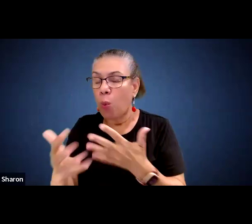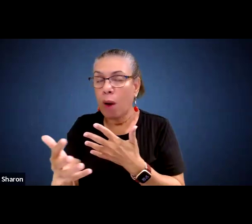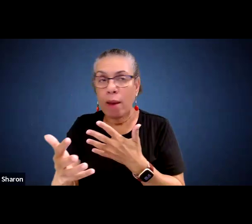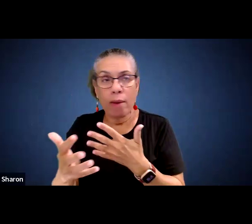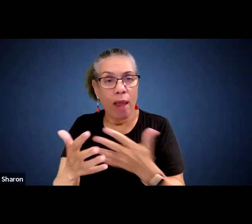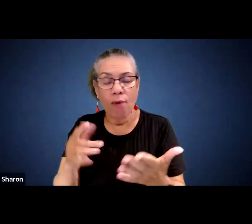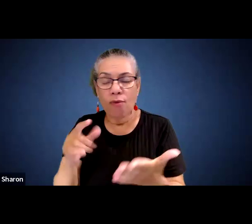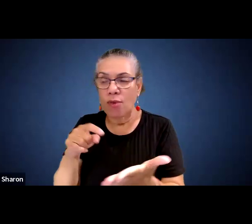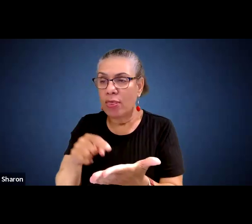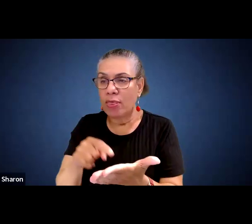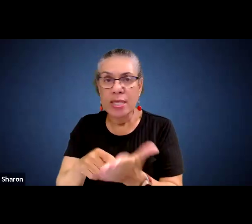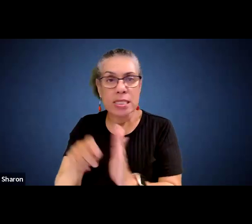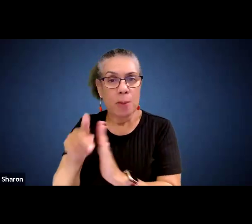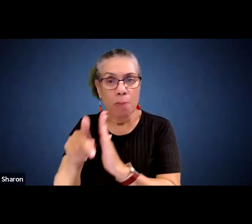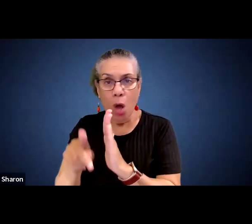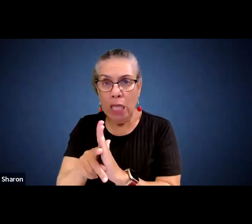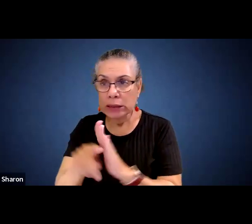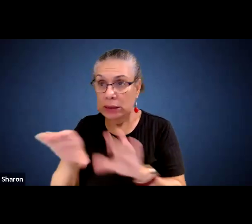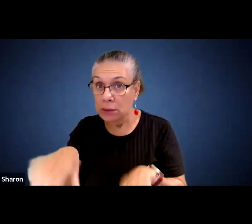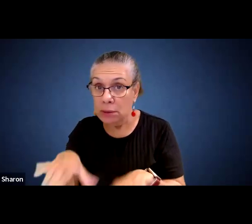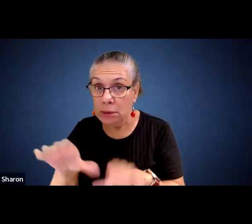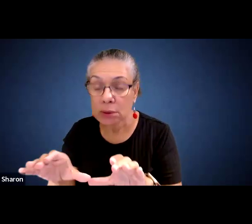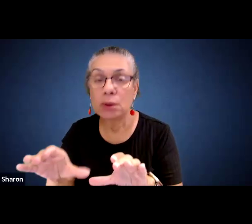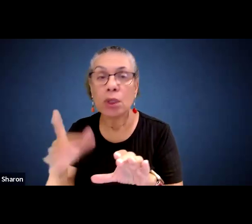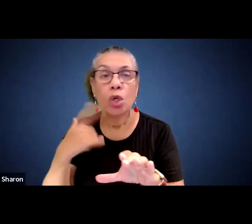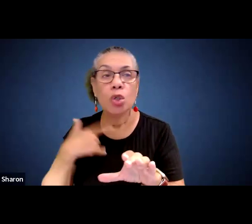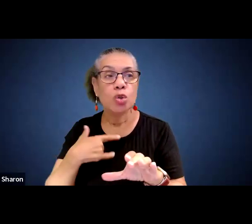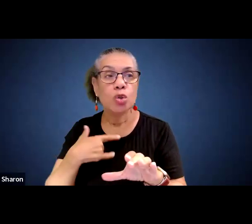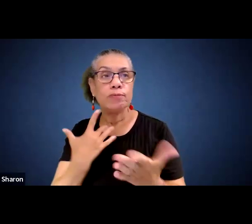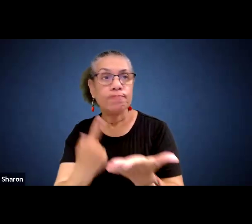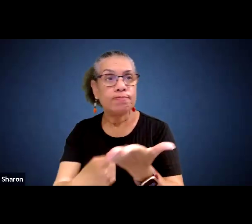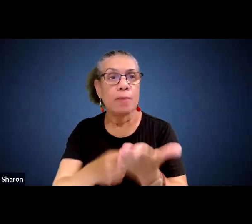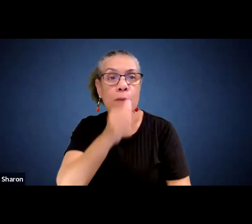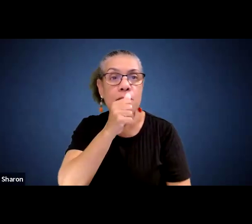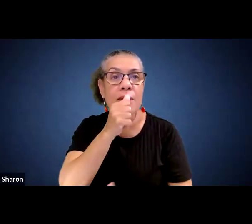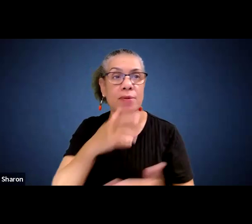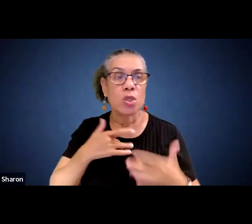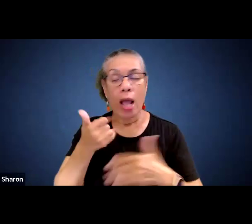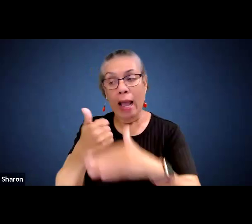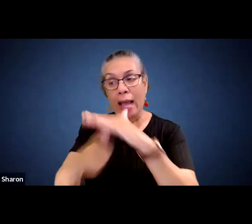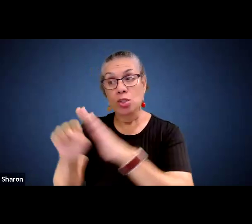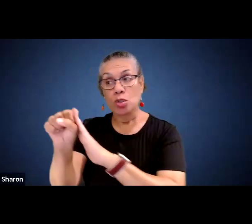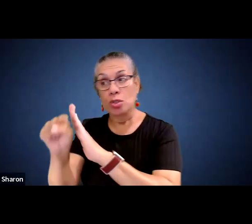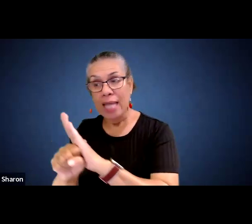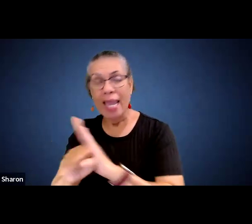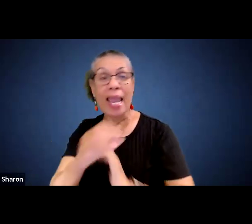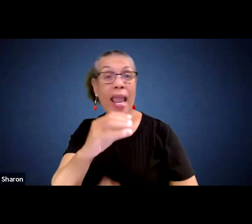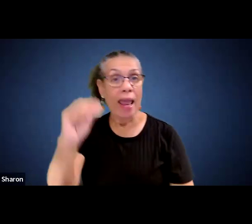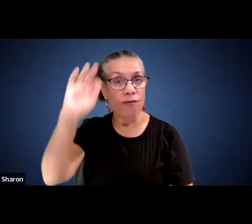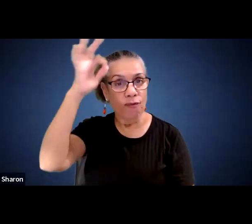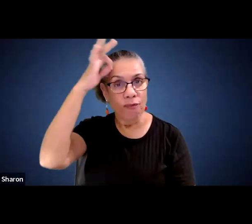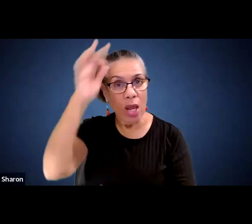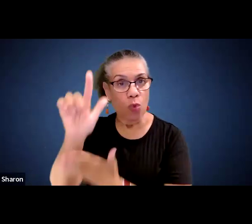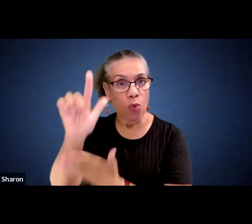draft policy has done to address privacy concerns under state and federal law, it has